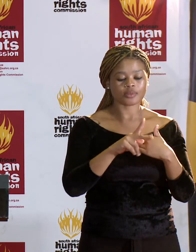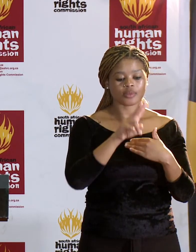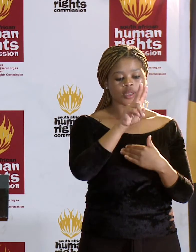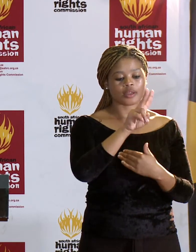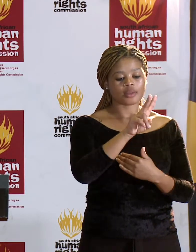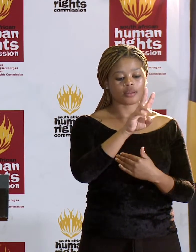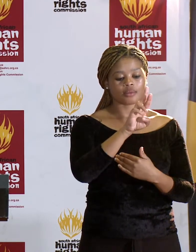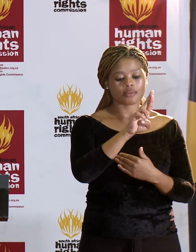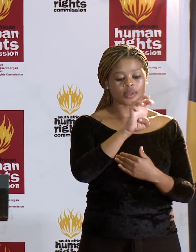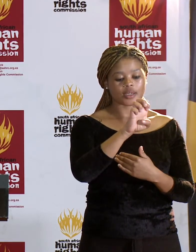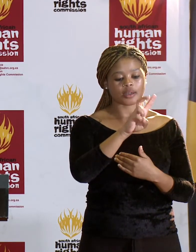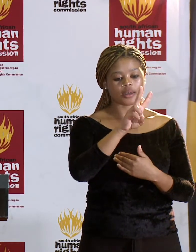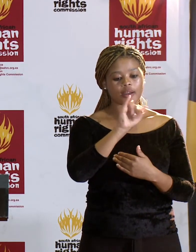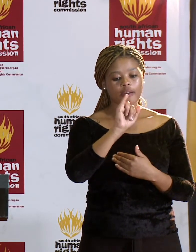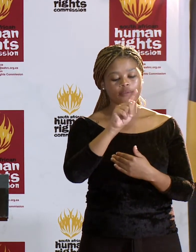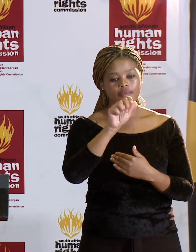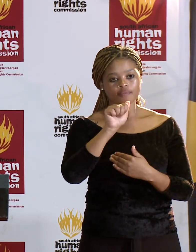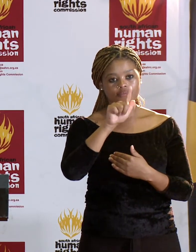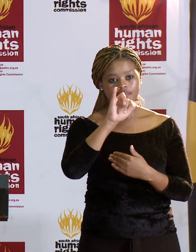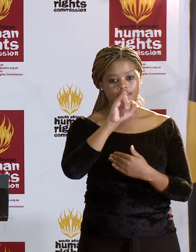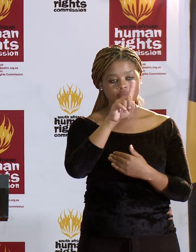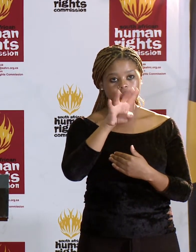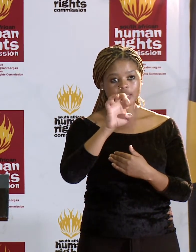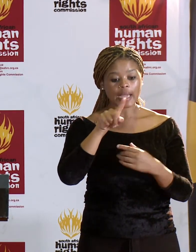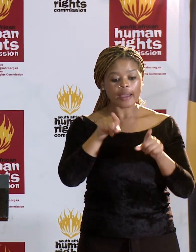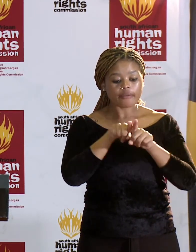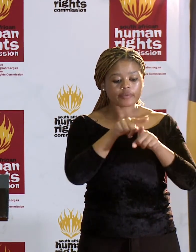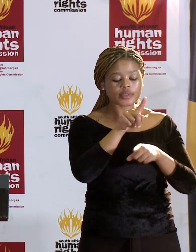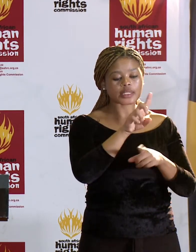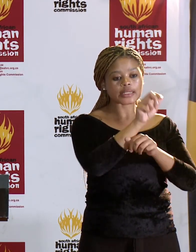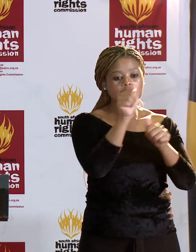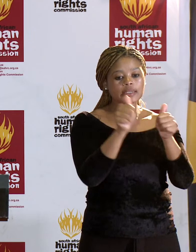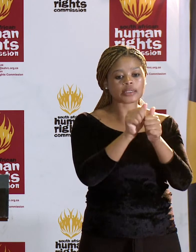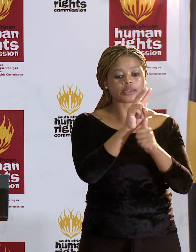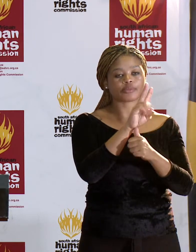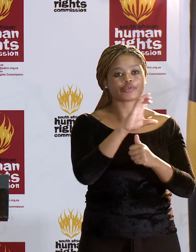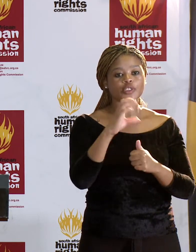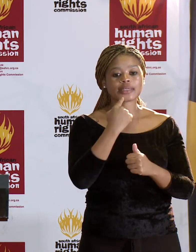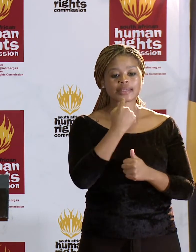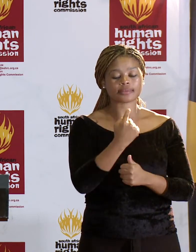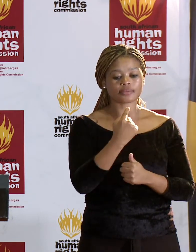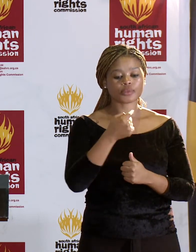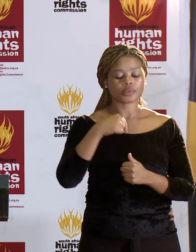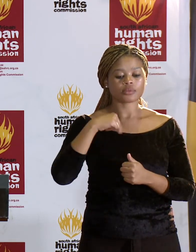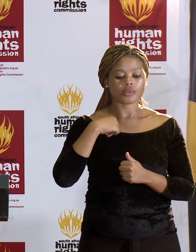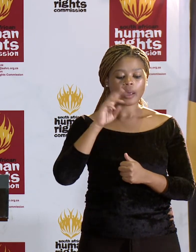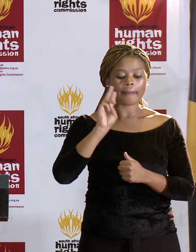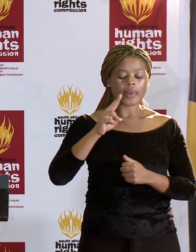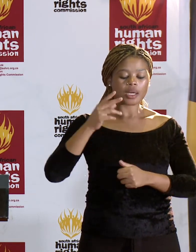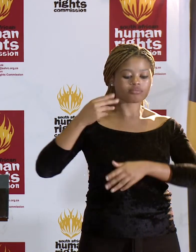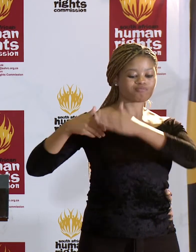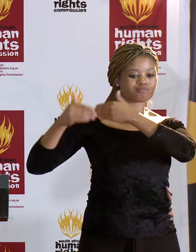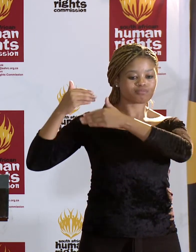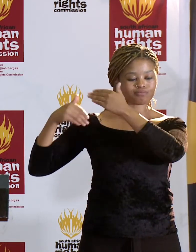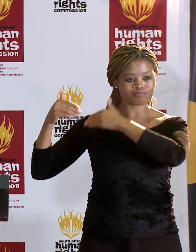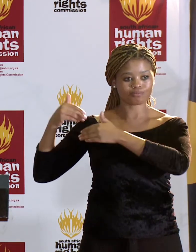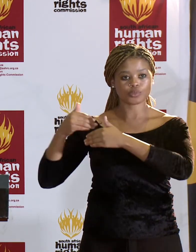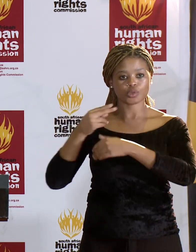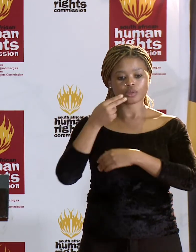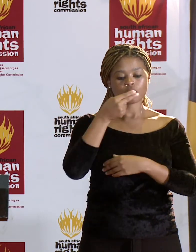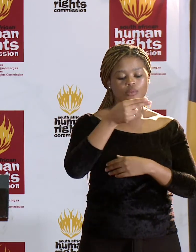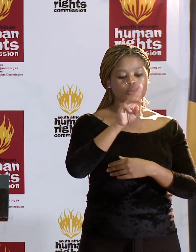the humanities, again, as the Deputy Vice Chancellor has indicated. We need to go back to